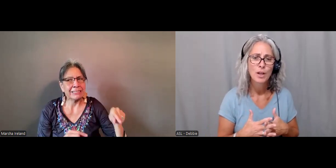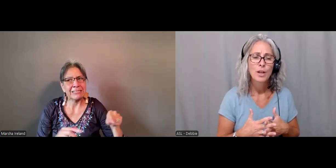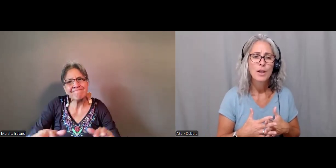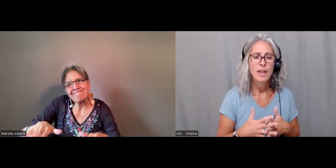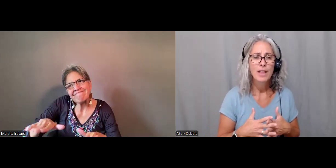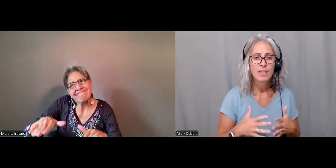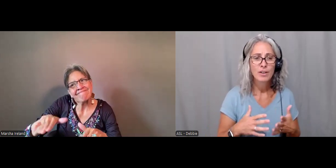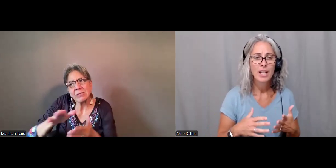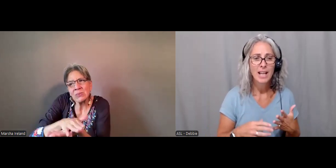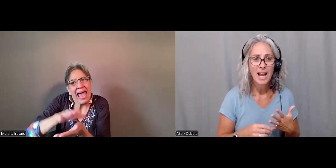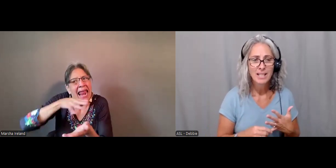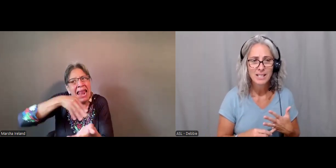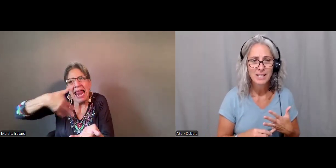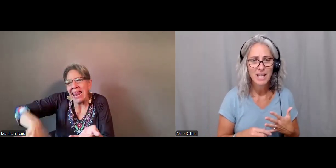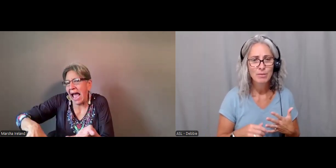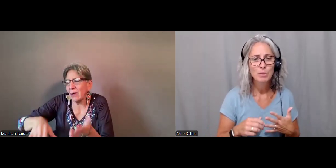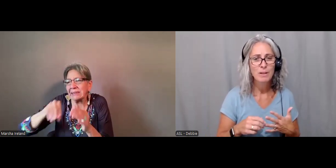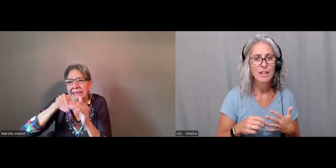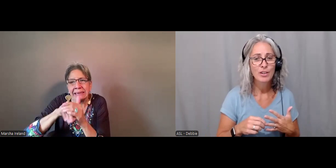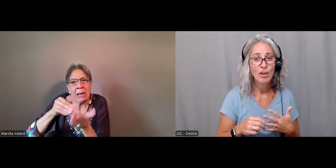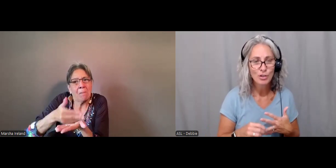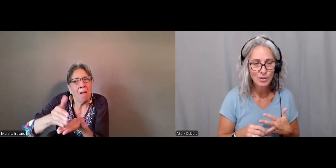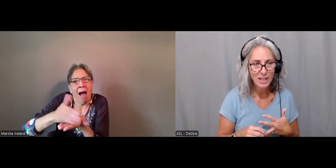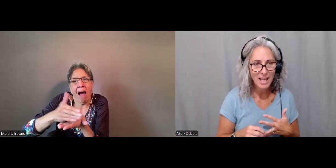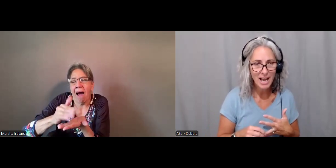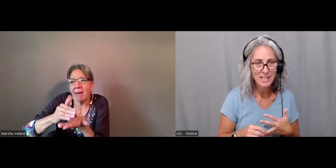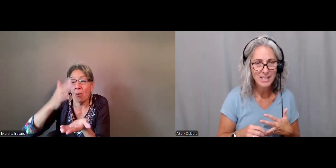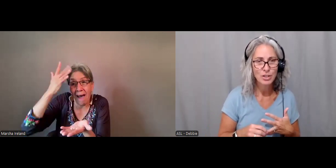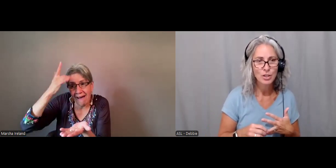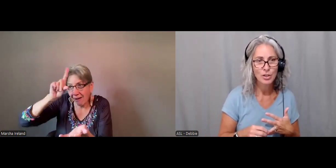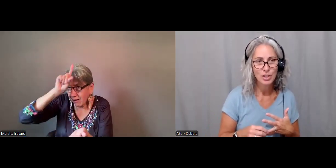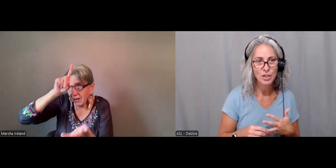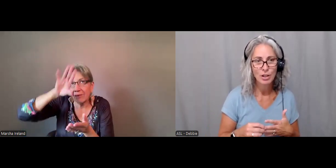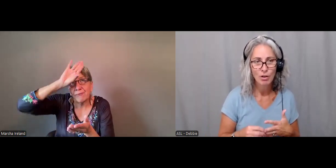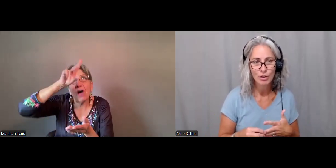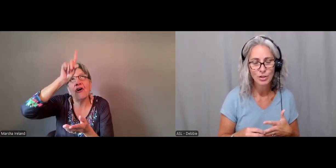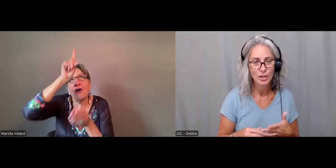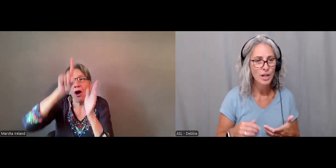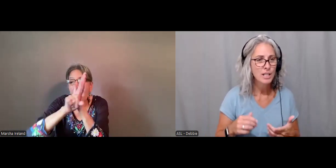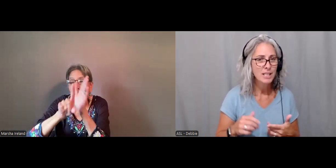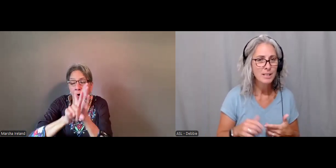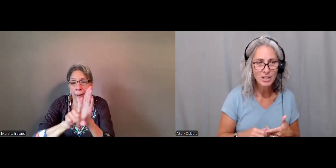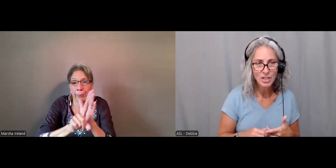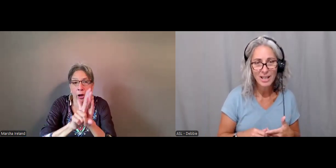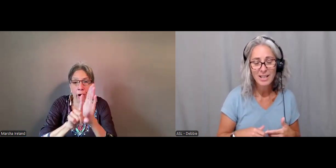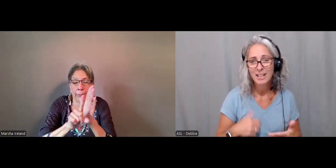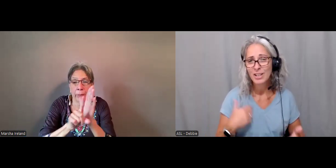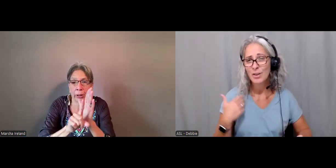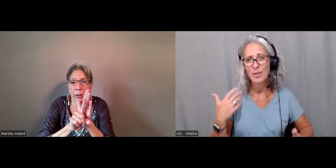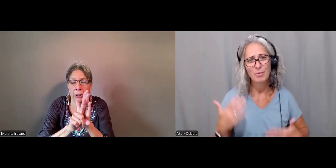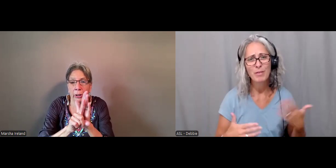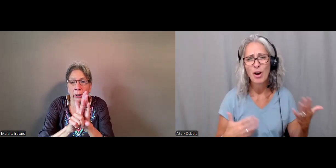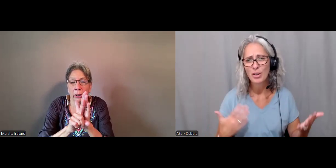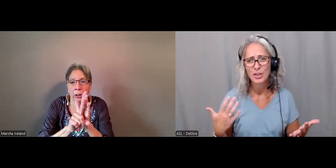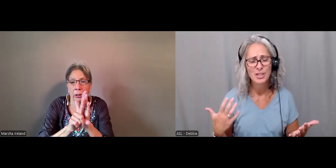schools, that they're getting access to language, but that they're also getting access to tradition and culture. Smudging,